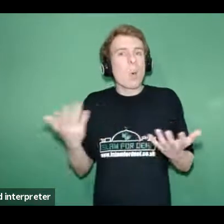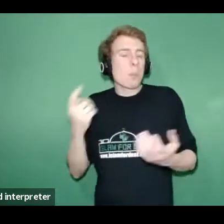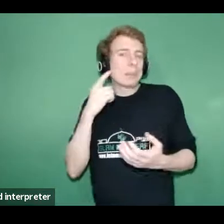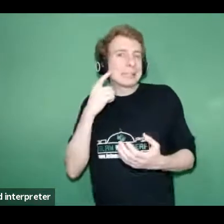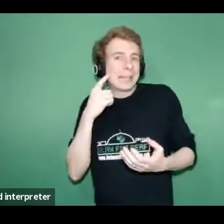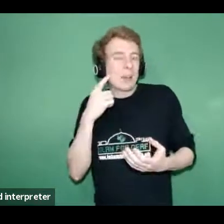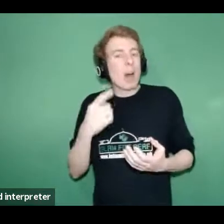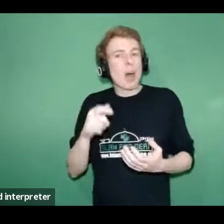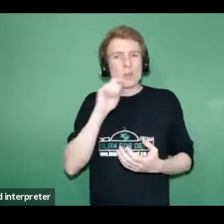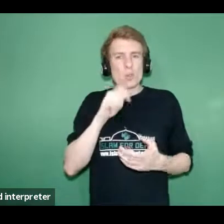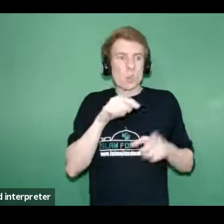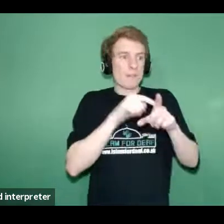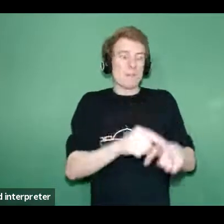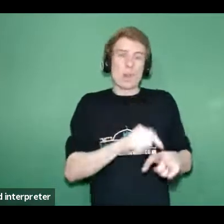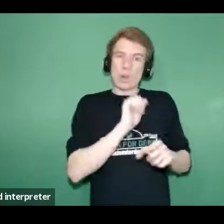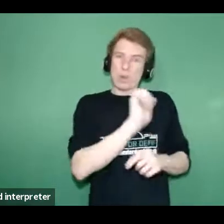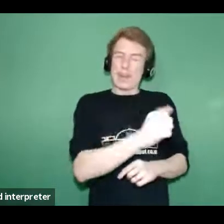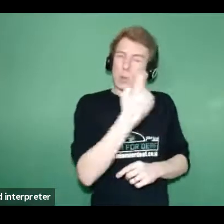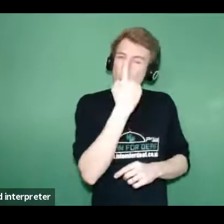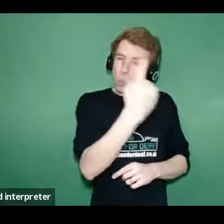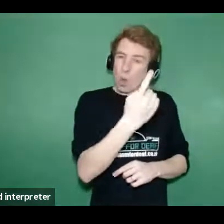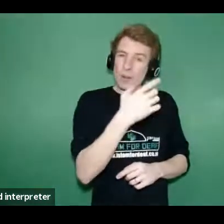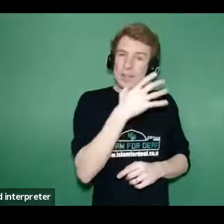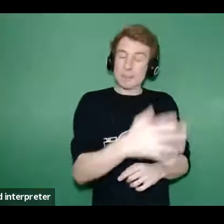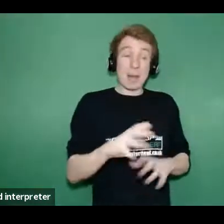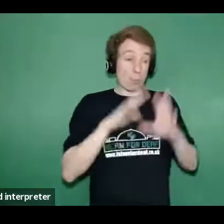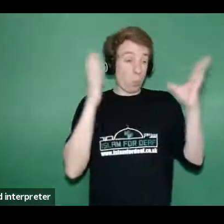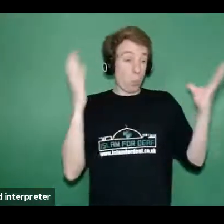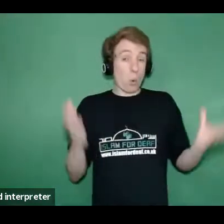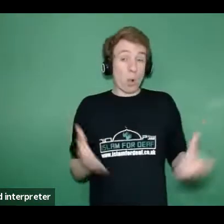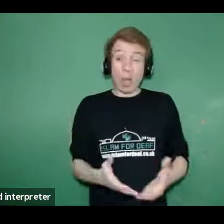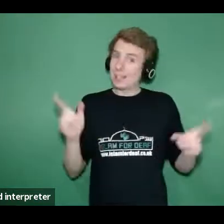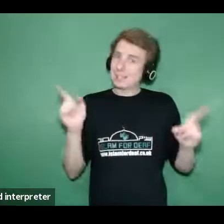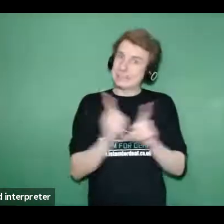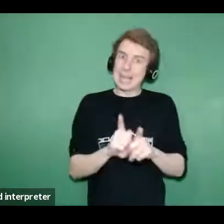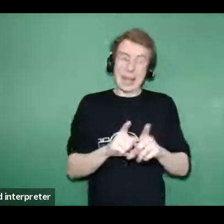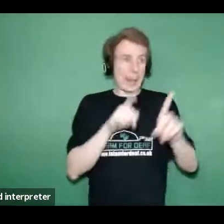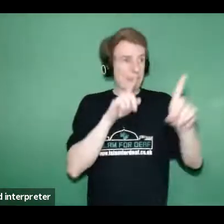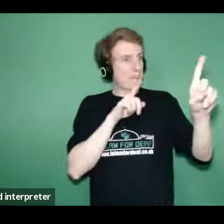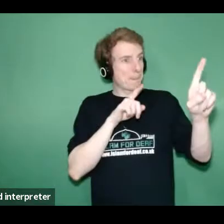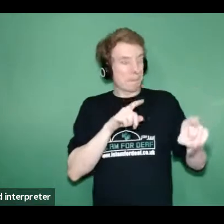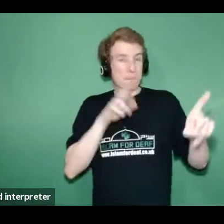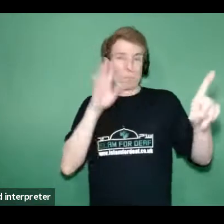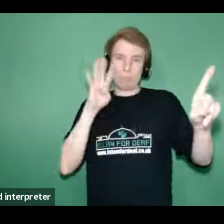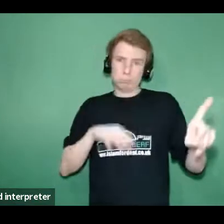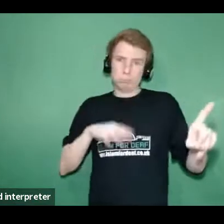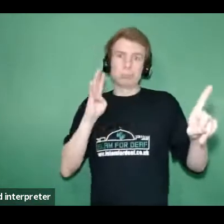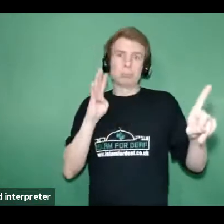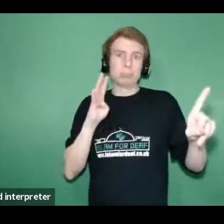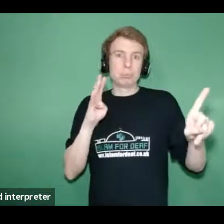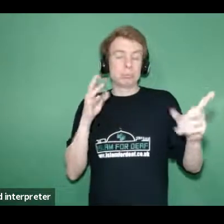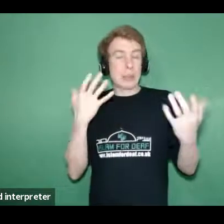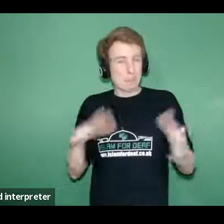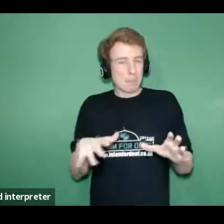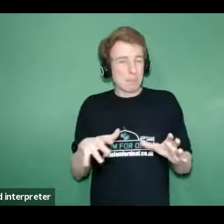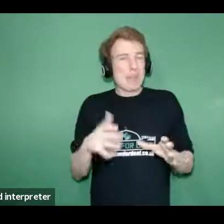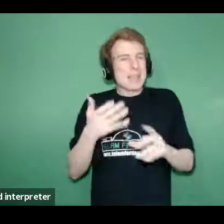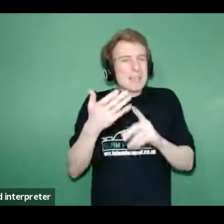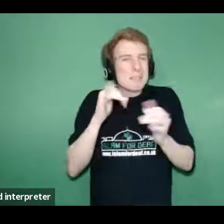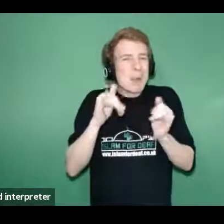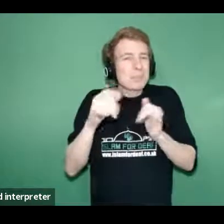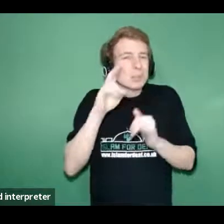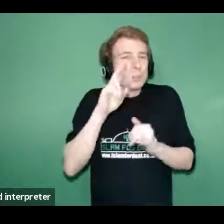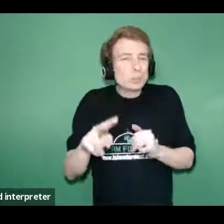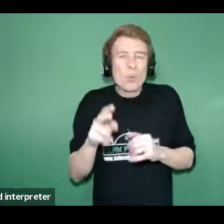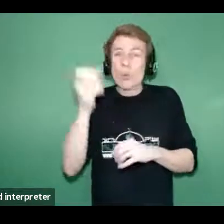it's nonsensical. And look, the Sheikh then showed on his phone, there is a live feed right now there are prayers